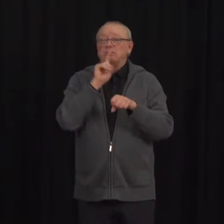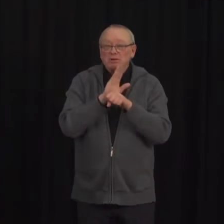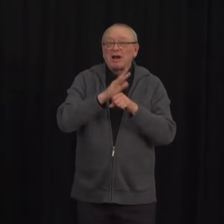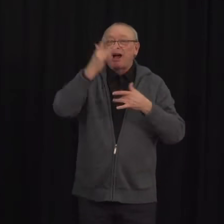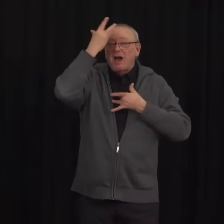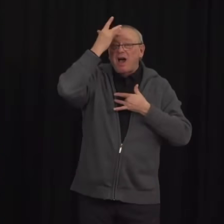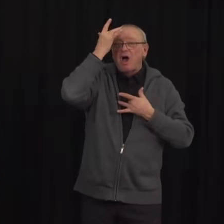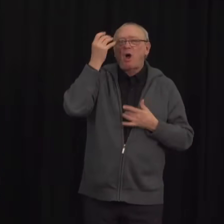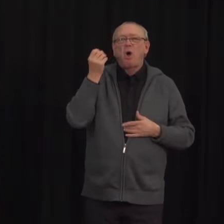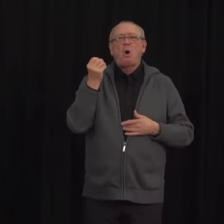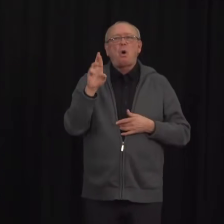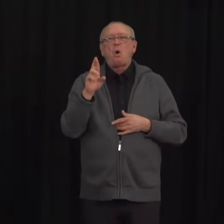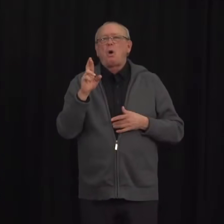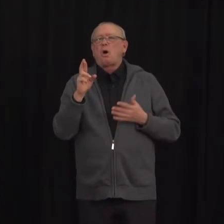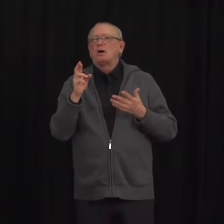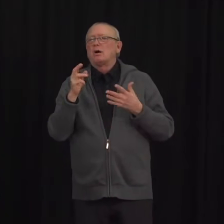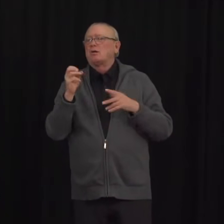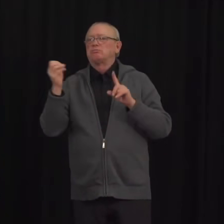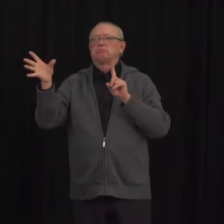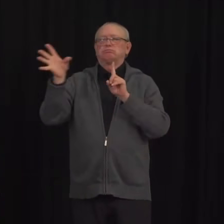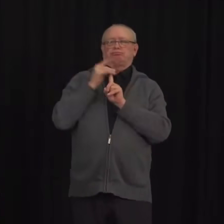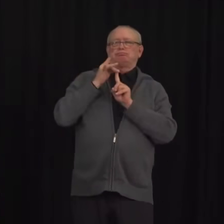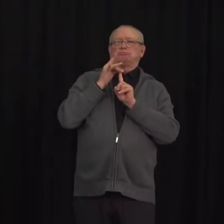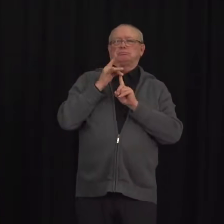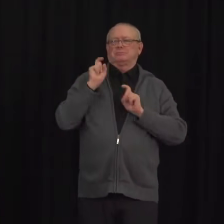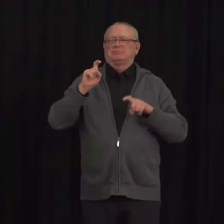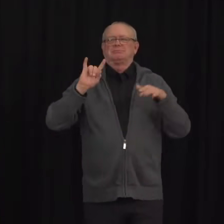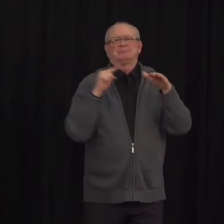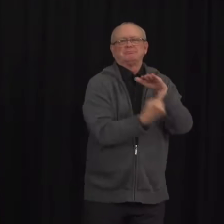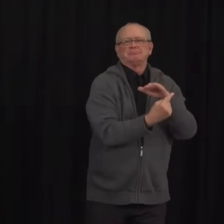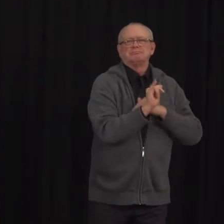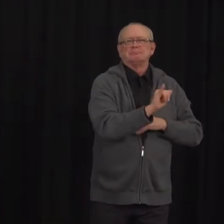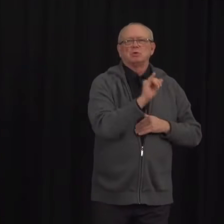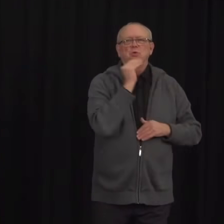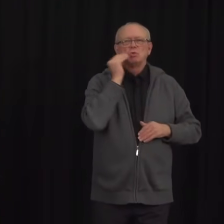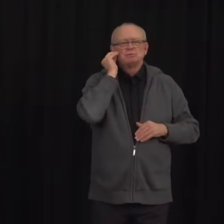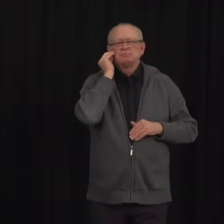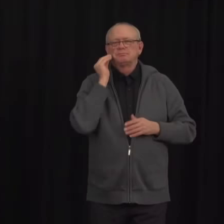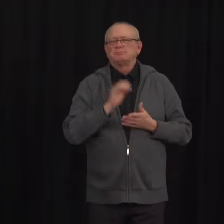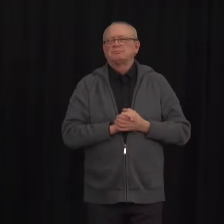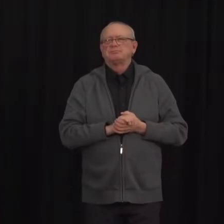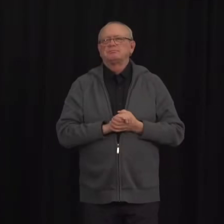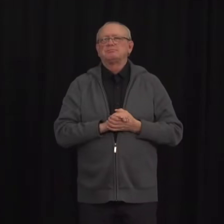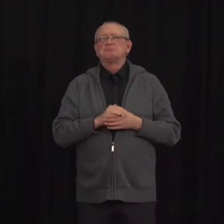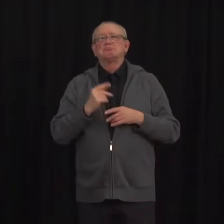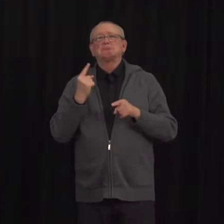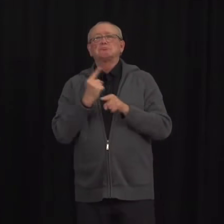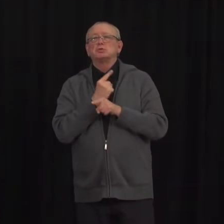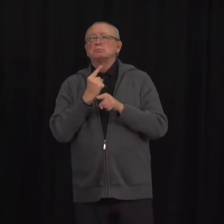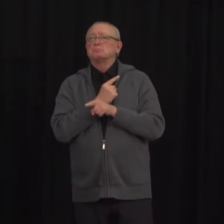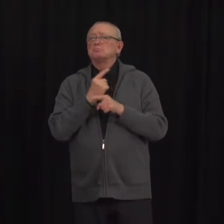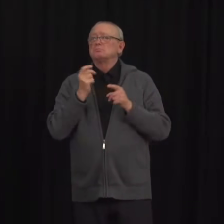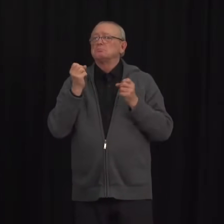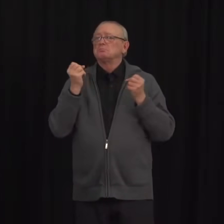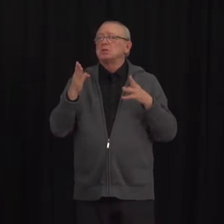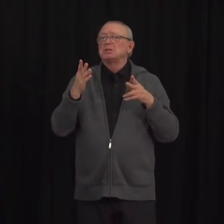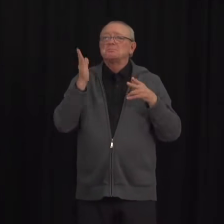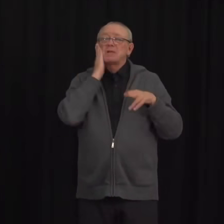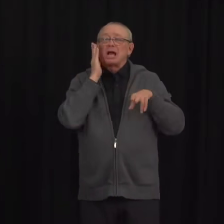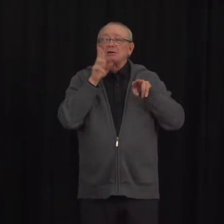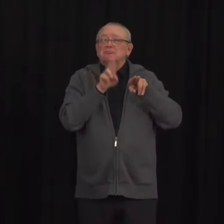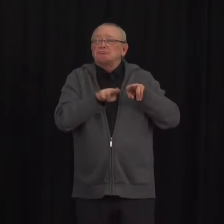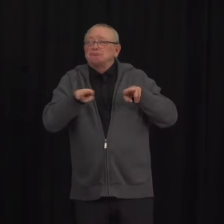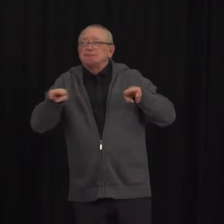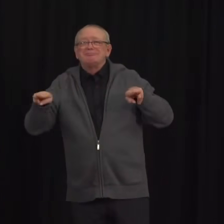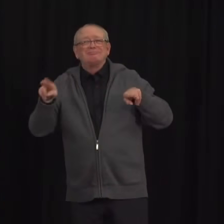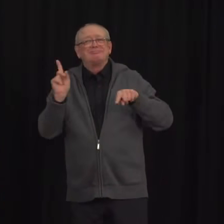COVID exposure need to be in an isolation space. This means not regularly using multi-bed rooms, more